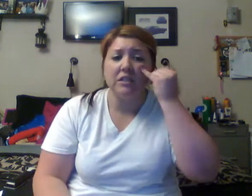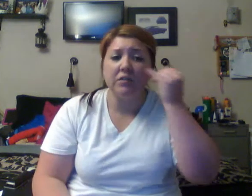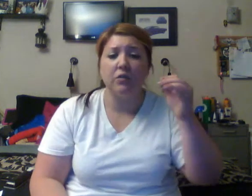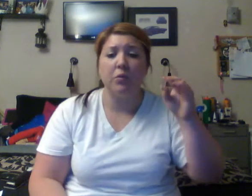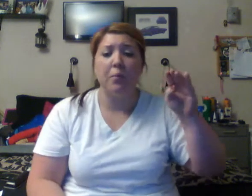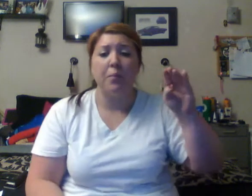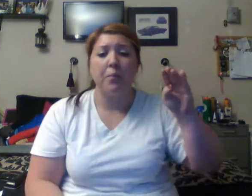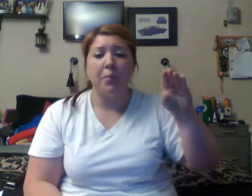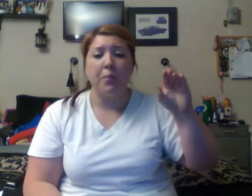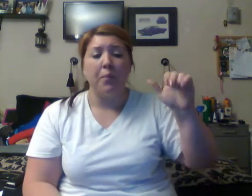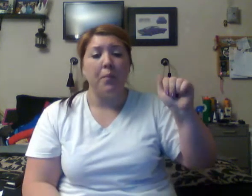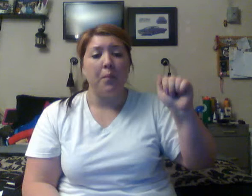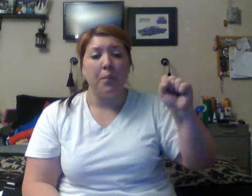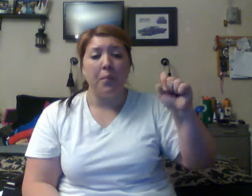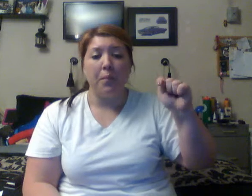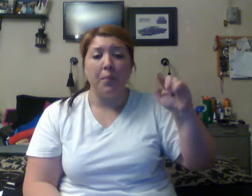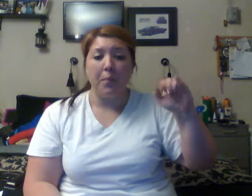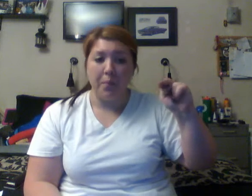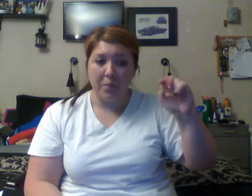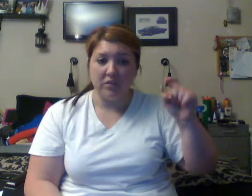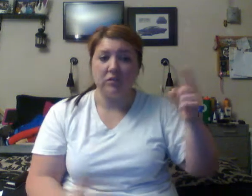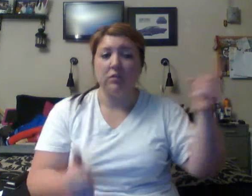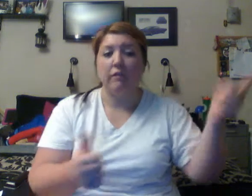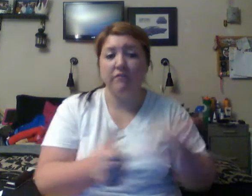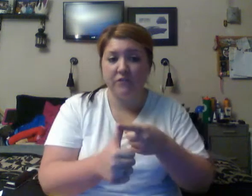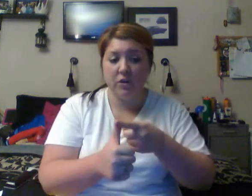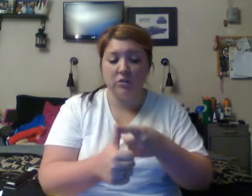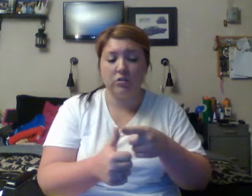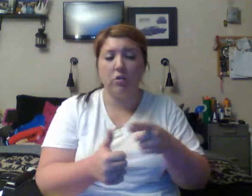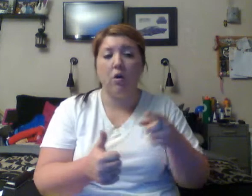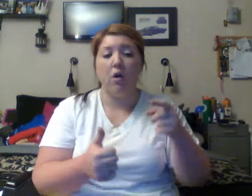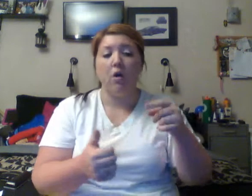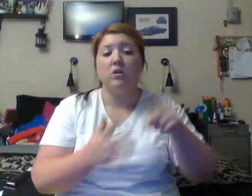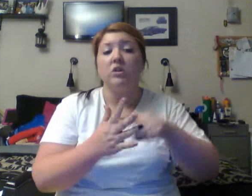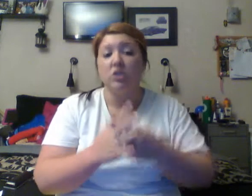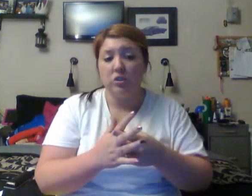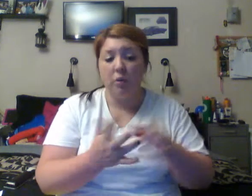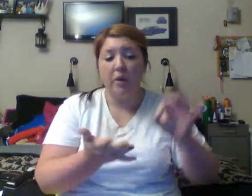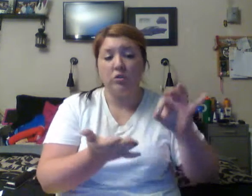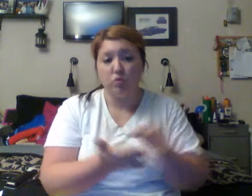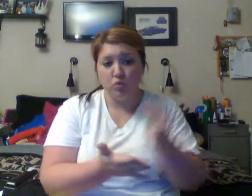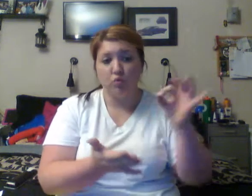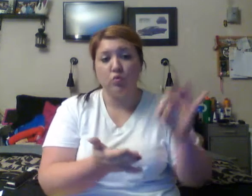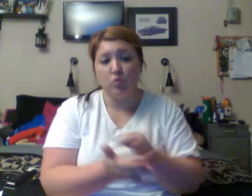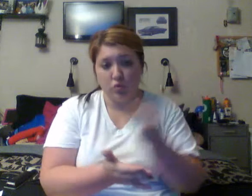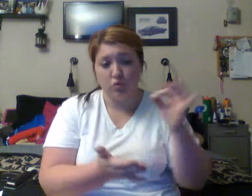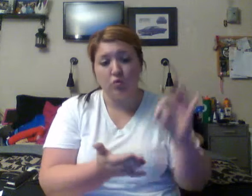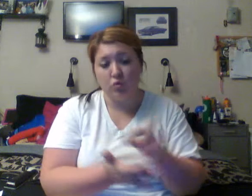basting basically means that you sew your zipper in by hand first, simply using a needle and thread. You sew it up one